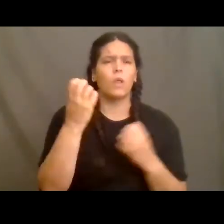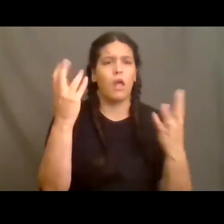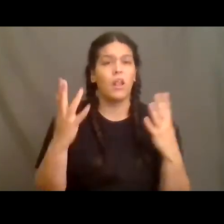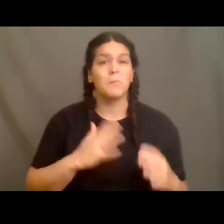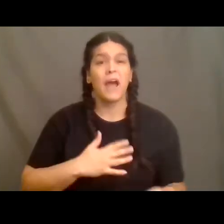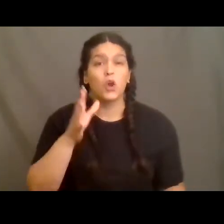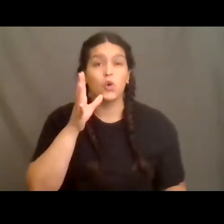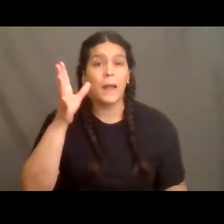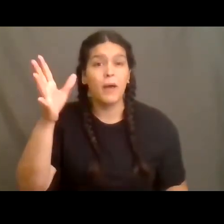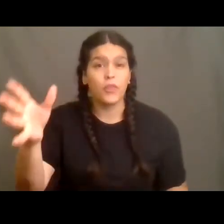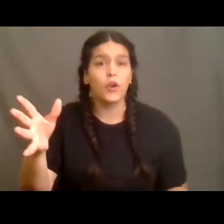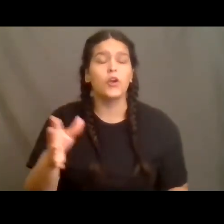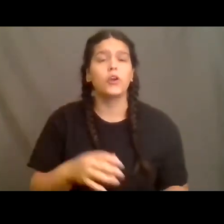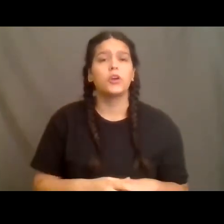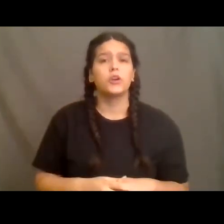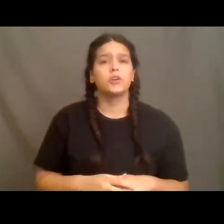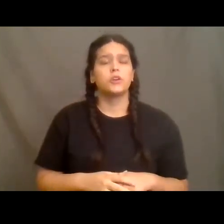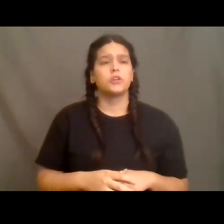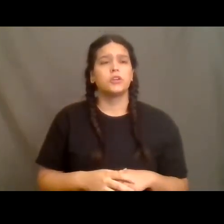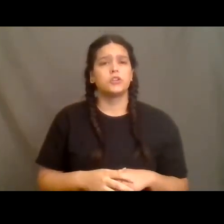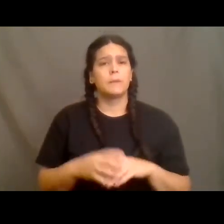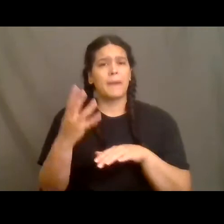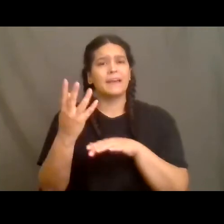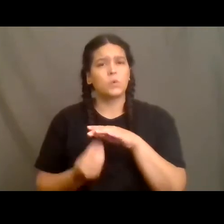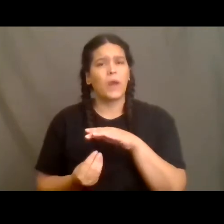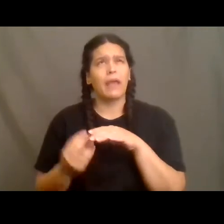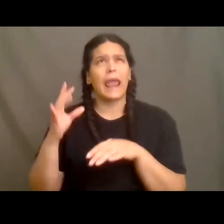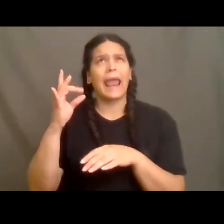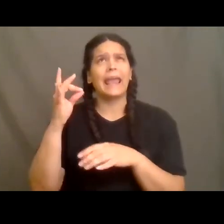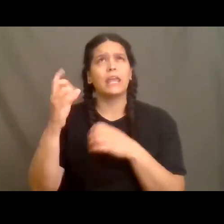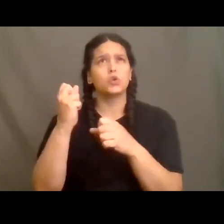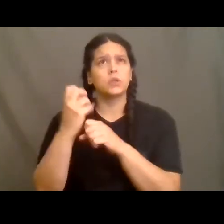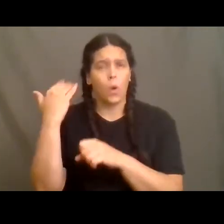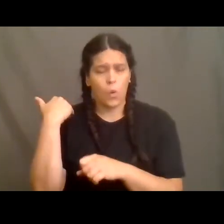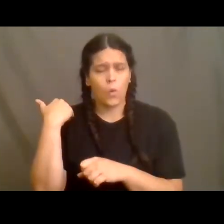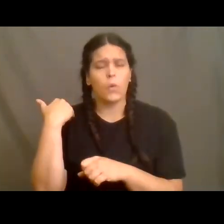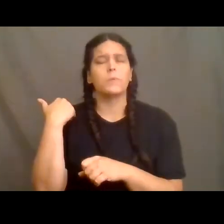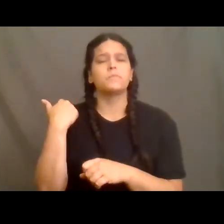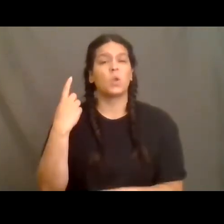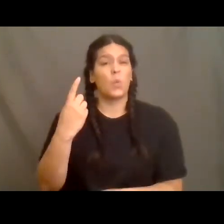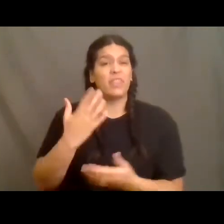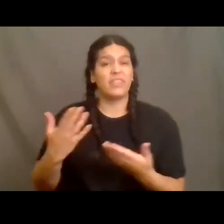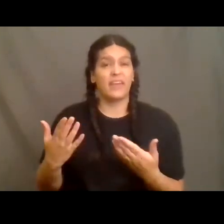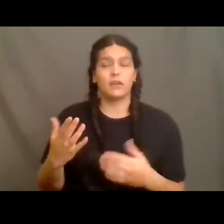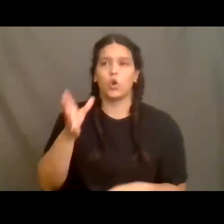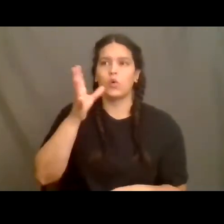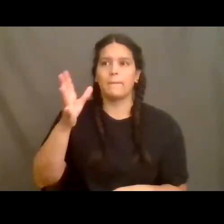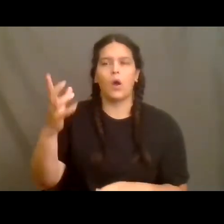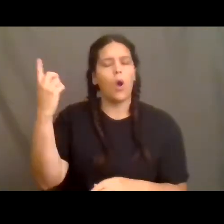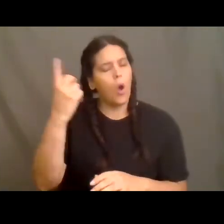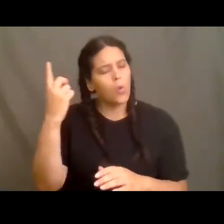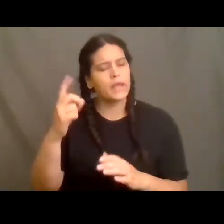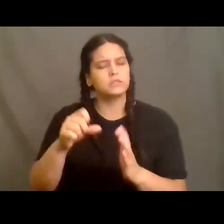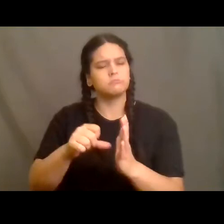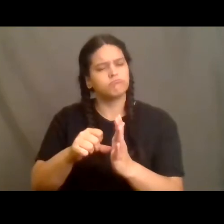she returned back to the House of Dawn 8 years now. And one of the things that she always stressed and emphasized to